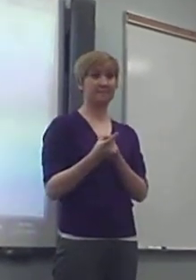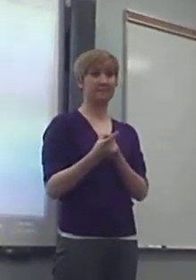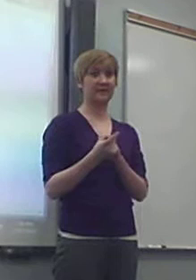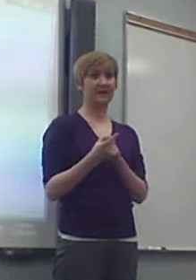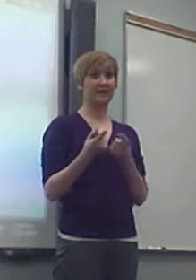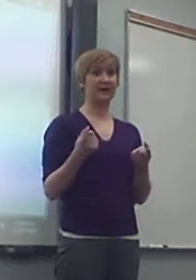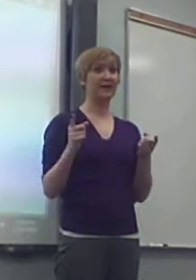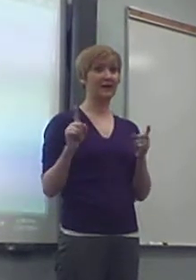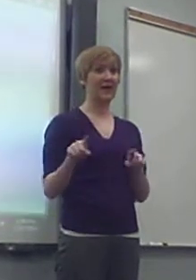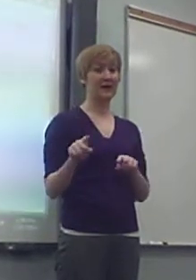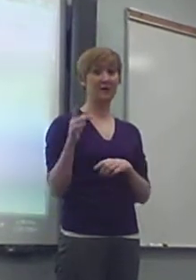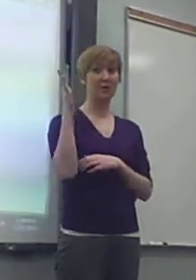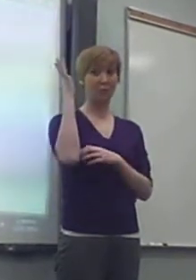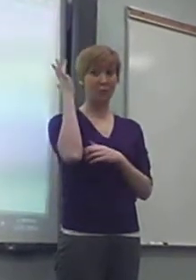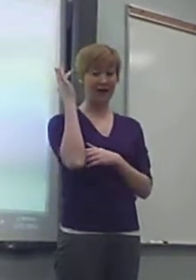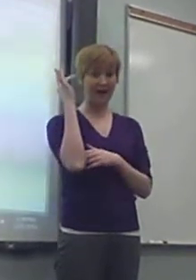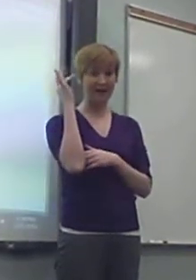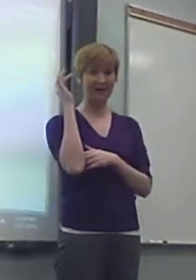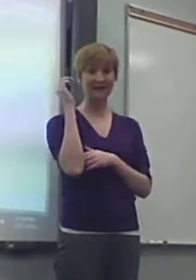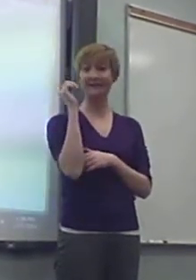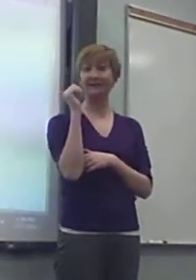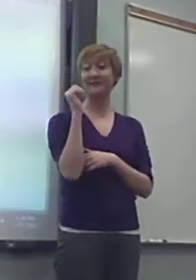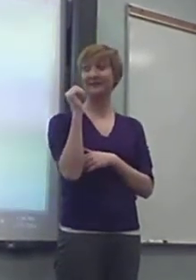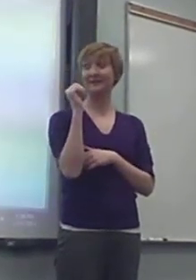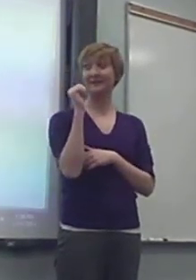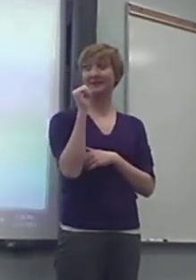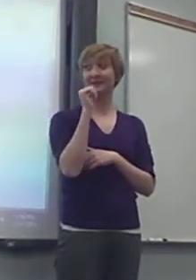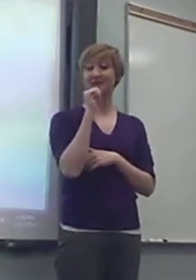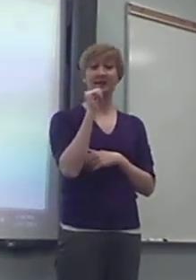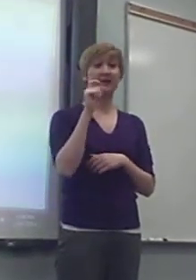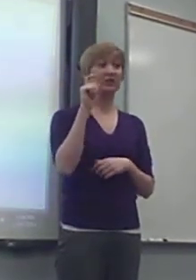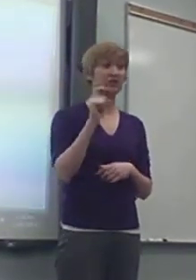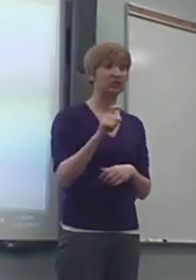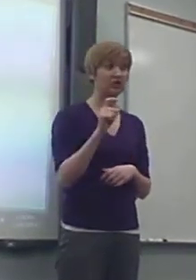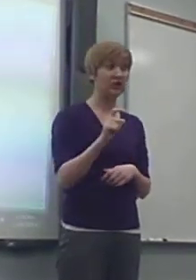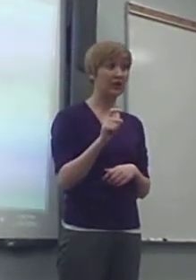he should have had people. But what did he do?